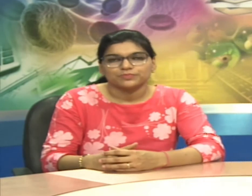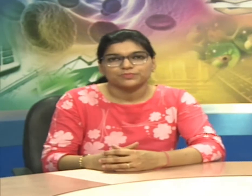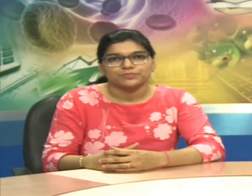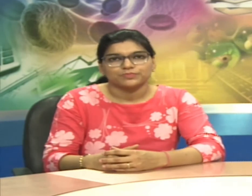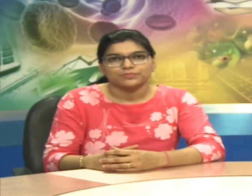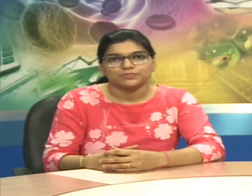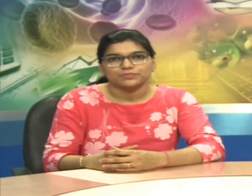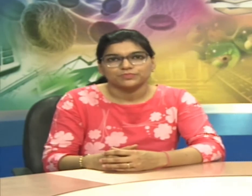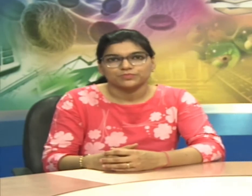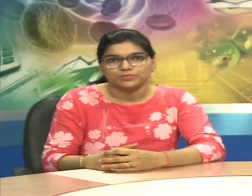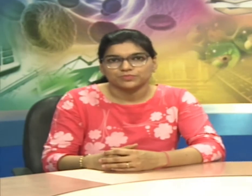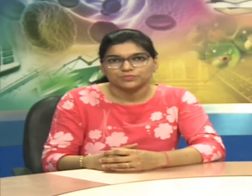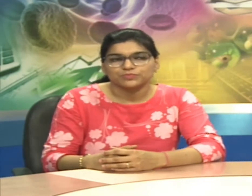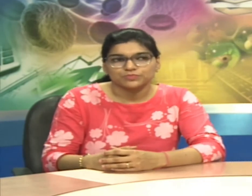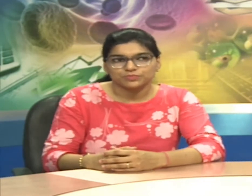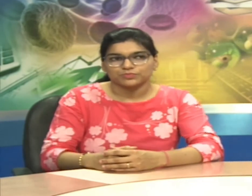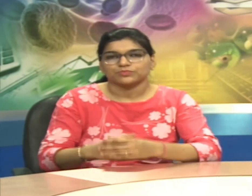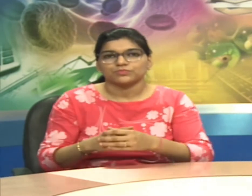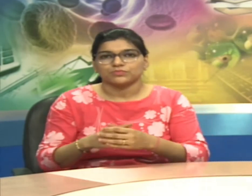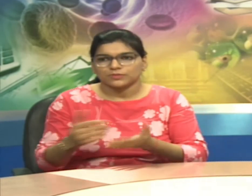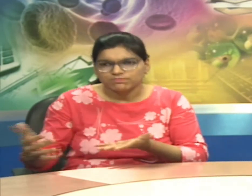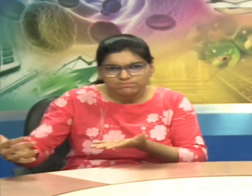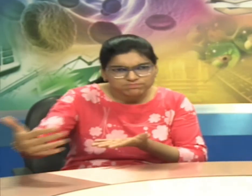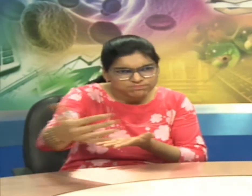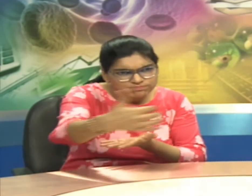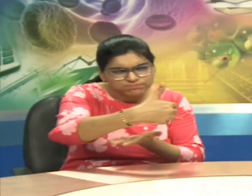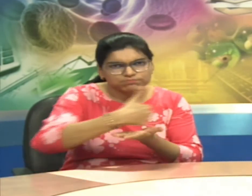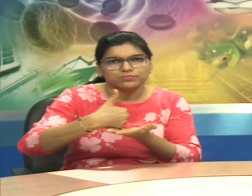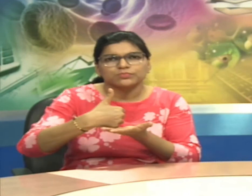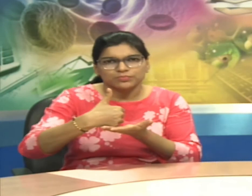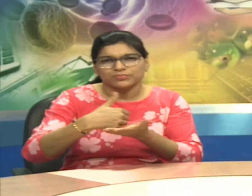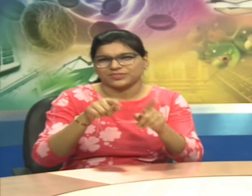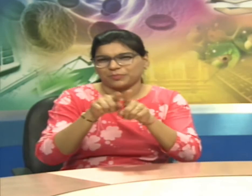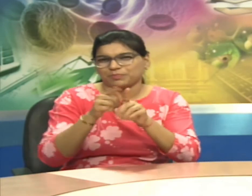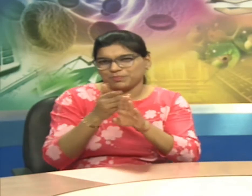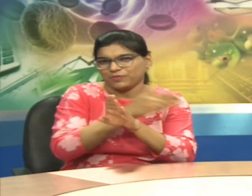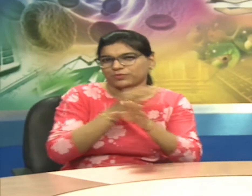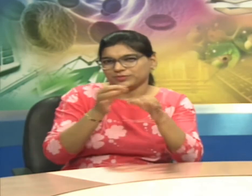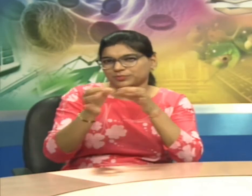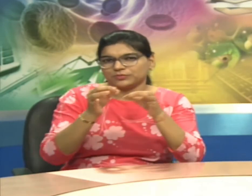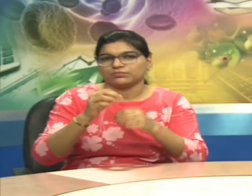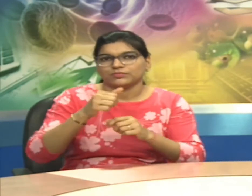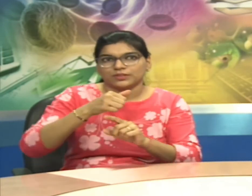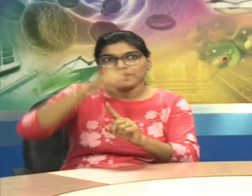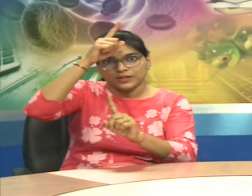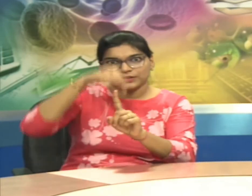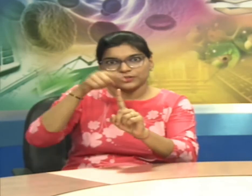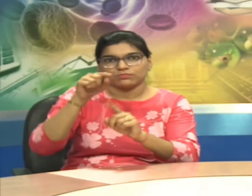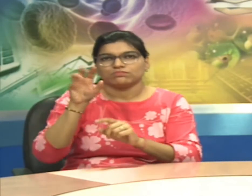robbery. Next word is accumulate, which means collect. Previously we